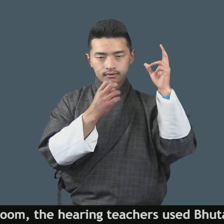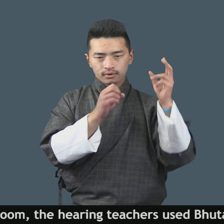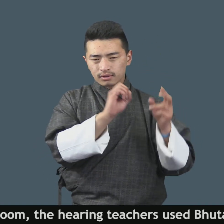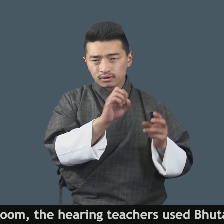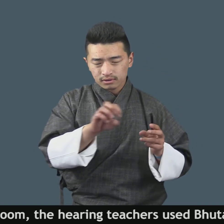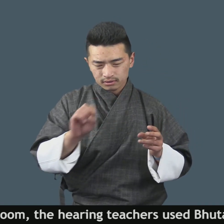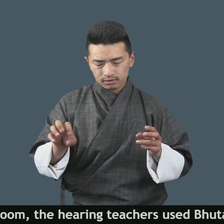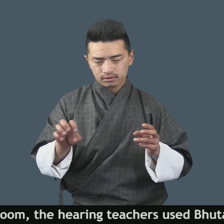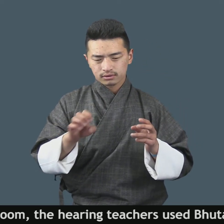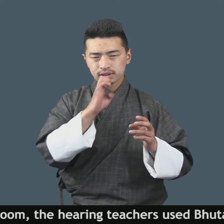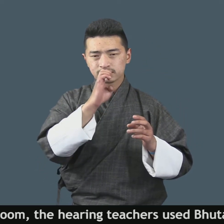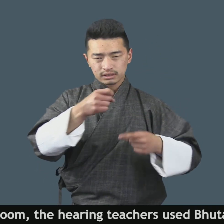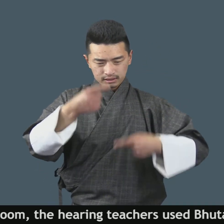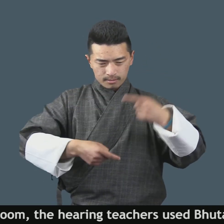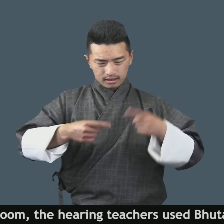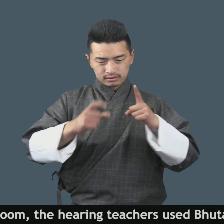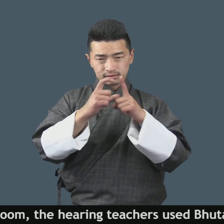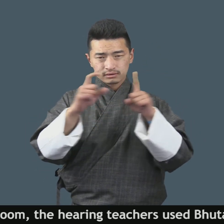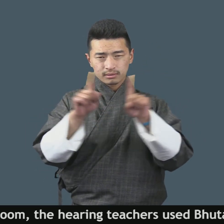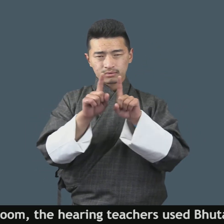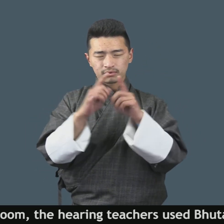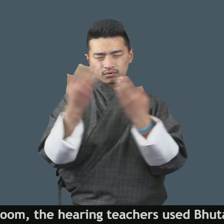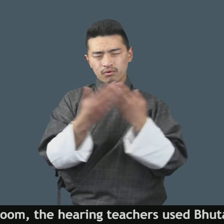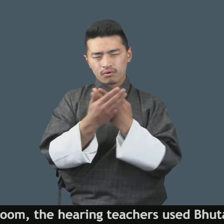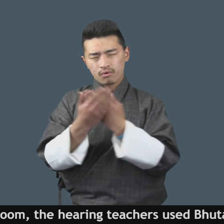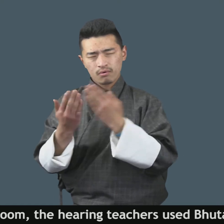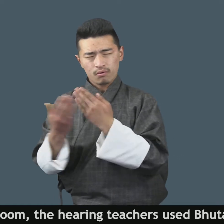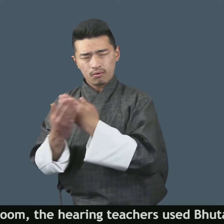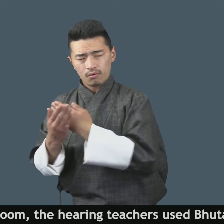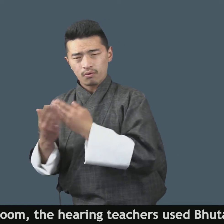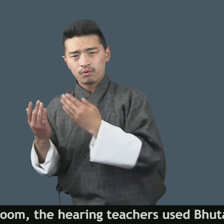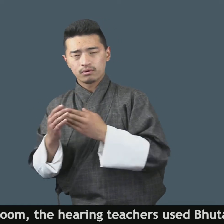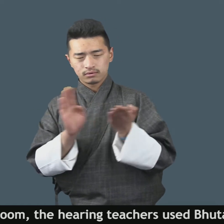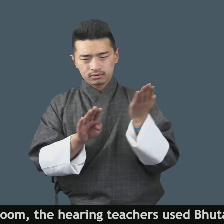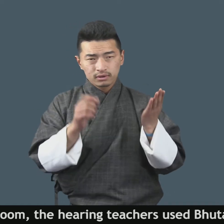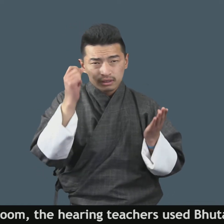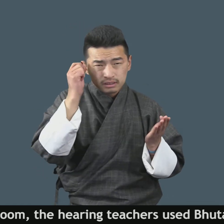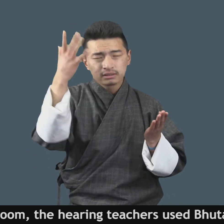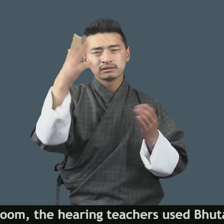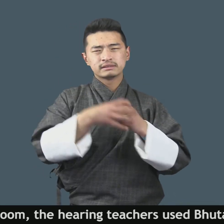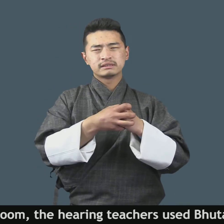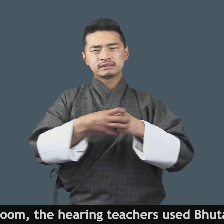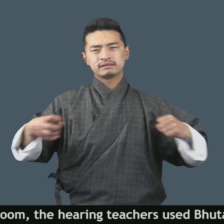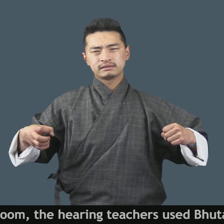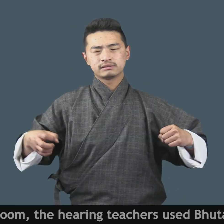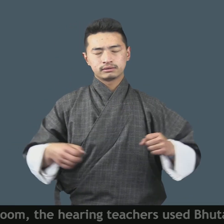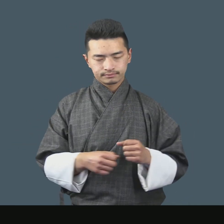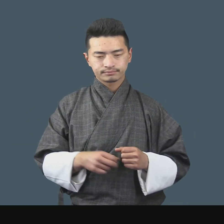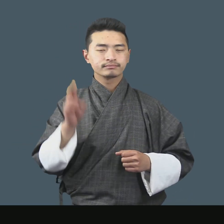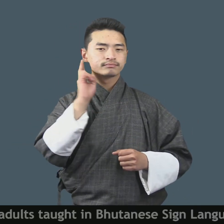the hearing teacher used Bhutanese signs in English grammar making it difficult for students to understand. The